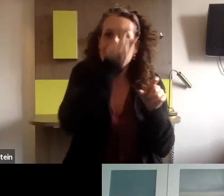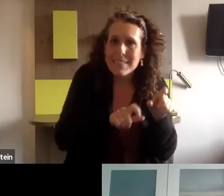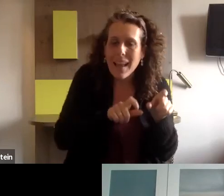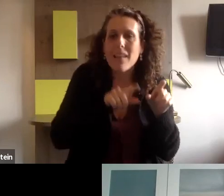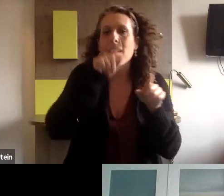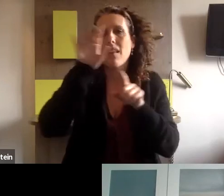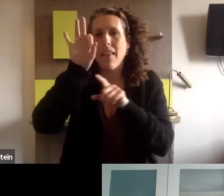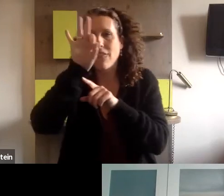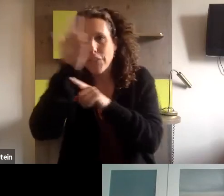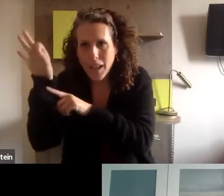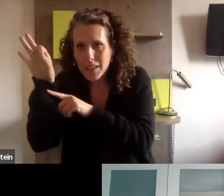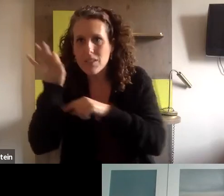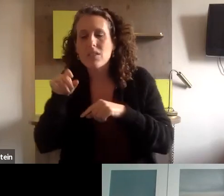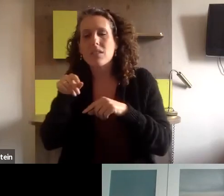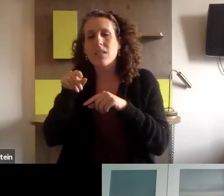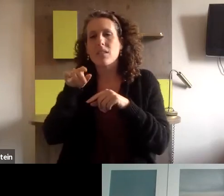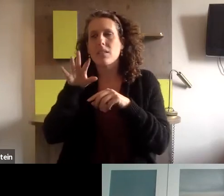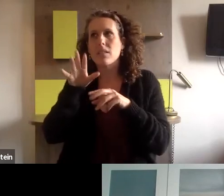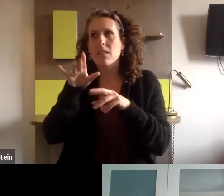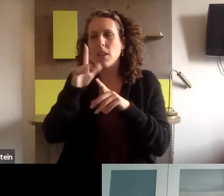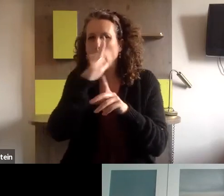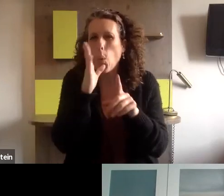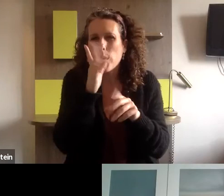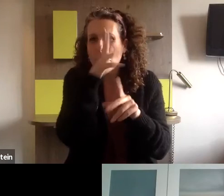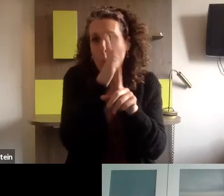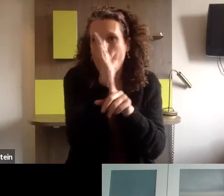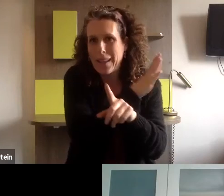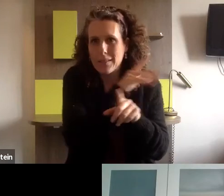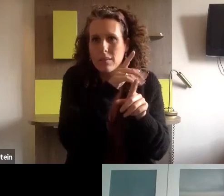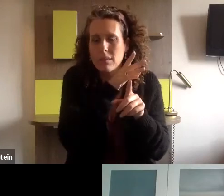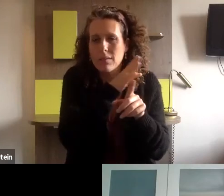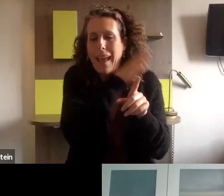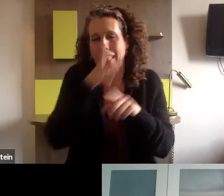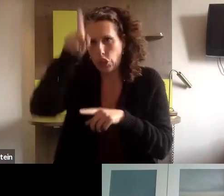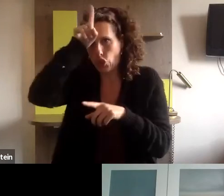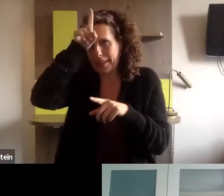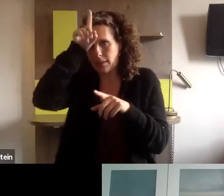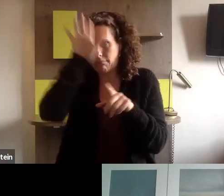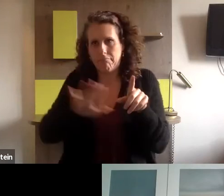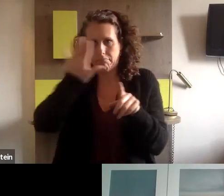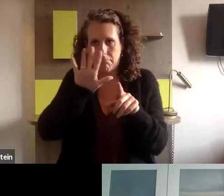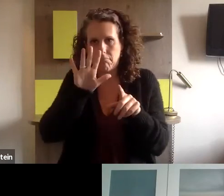Romand, western part of Switzerland, and the German-speaking part.